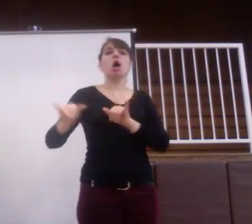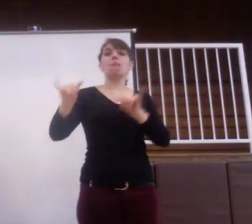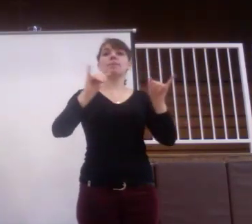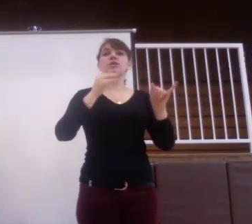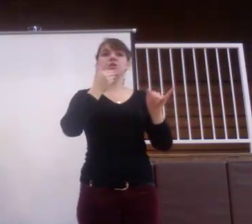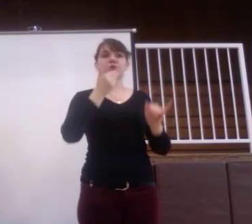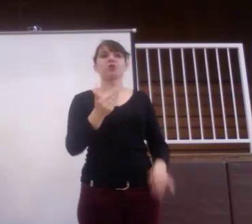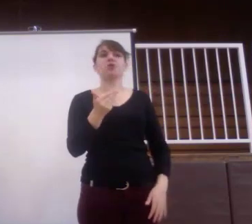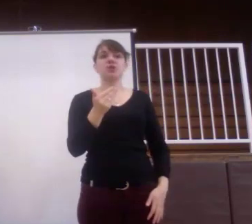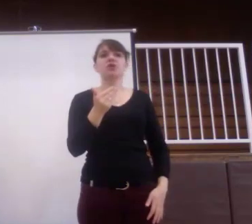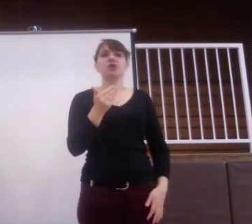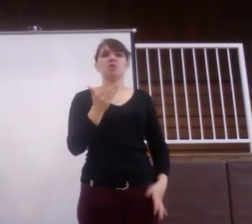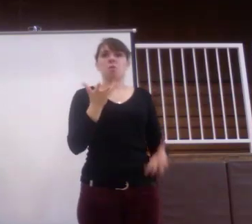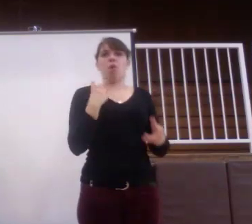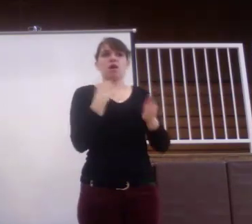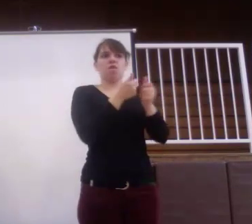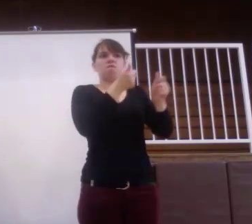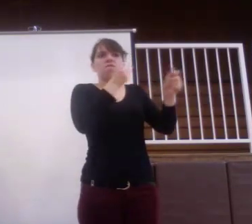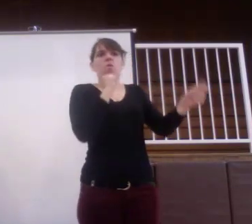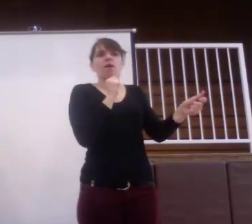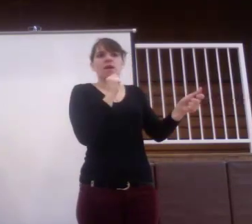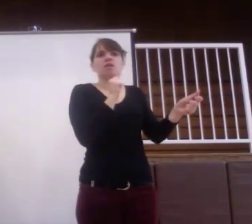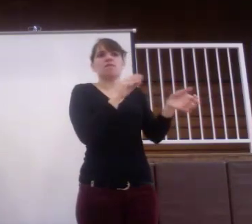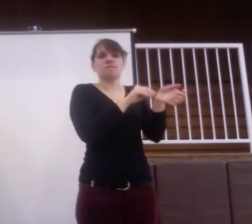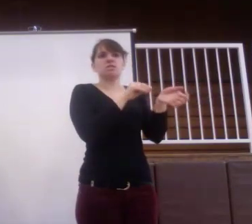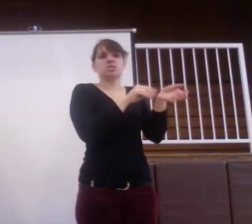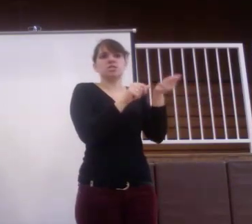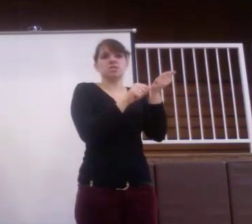physician-assisted suicide.